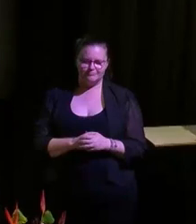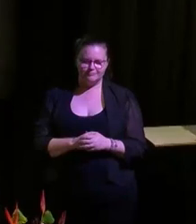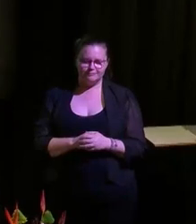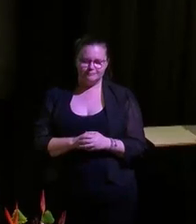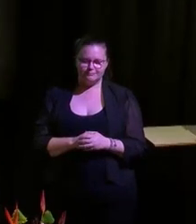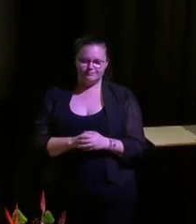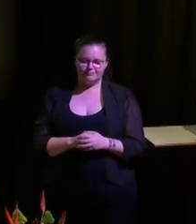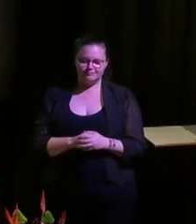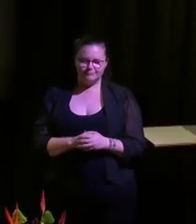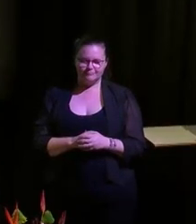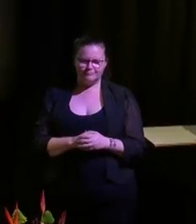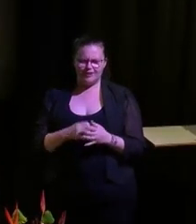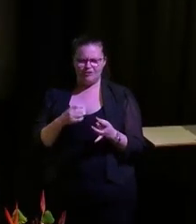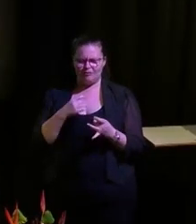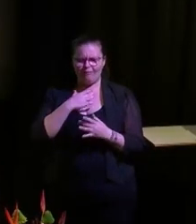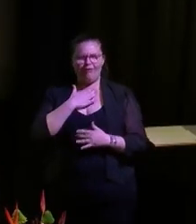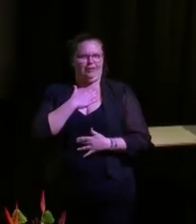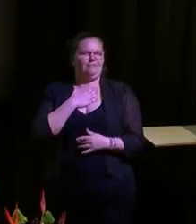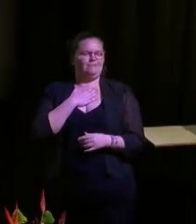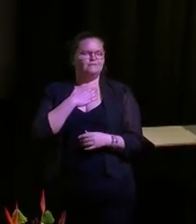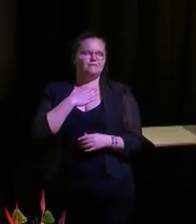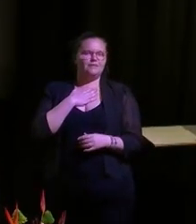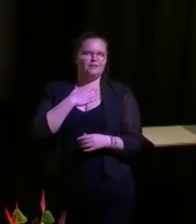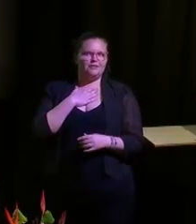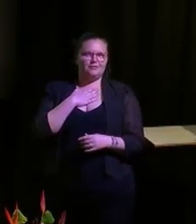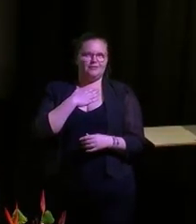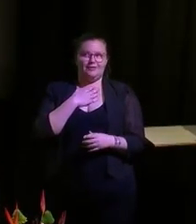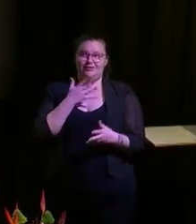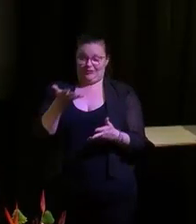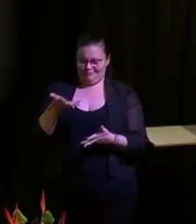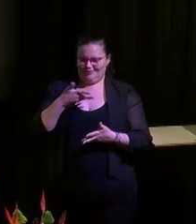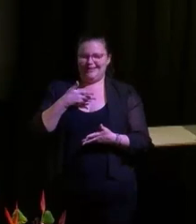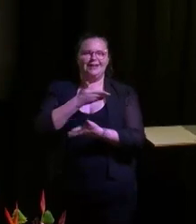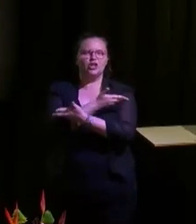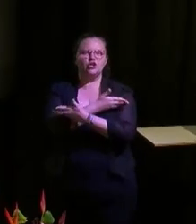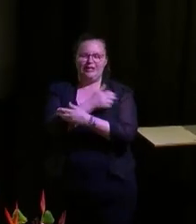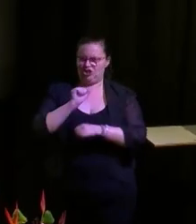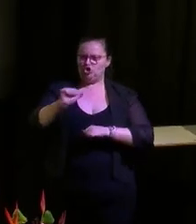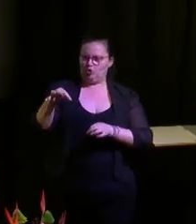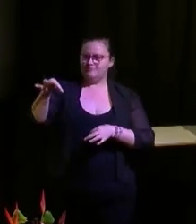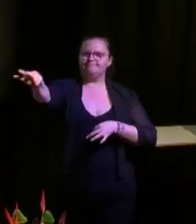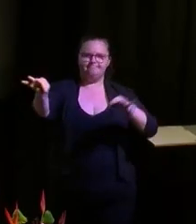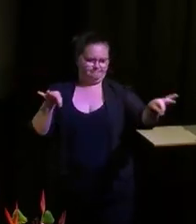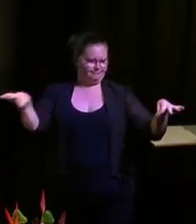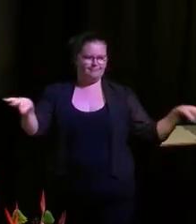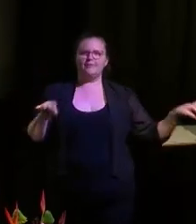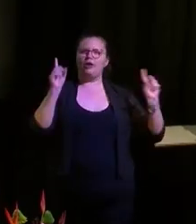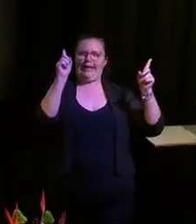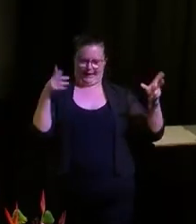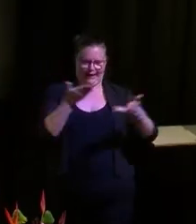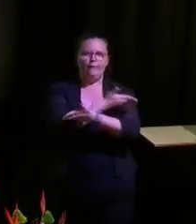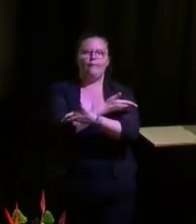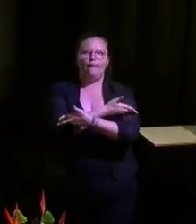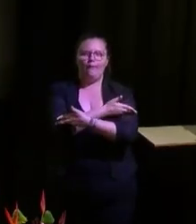But for me, it was that thing of just receiving a shirt from her was like, yep, here's your shirt. Okay, everyone put your shirts on. Now we're all